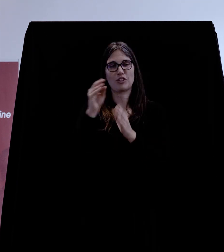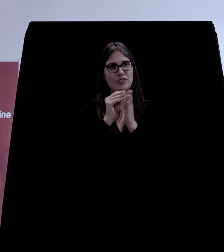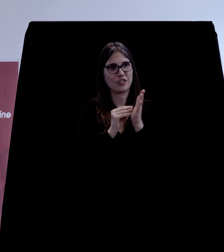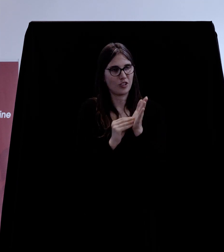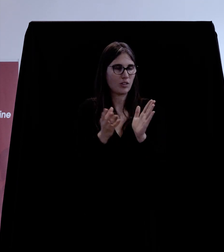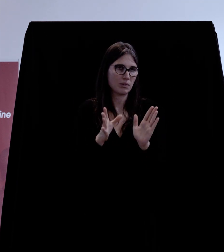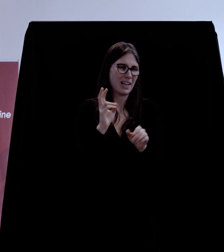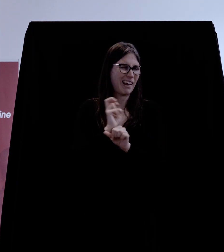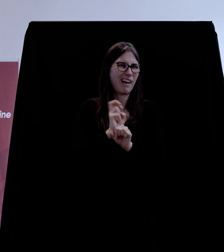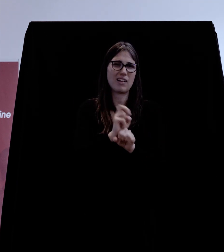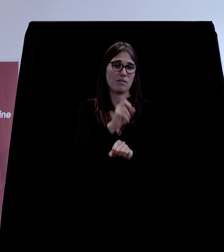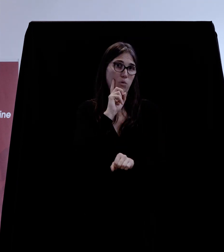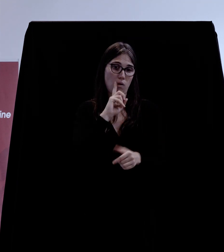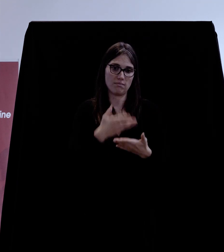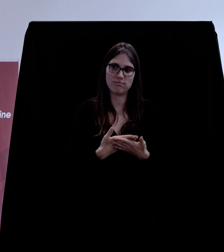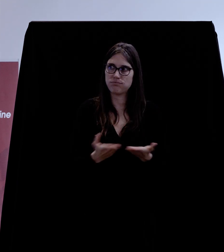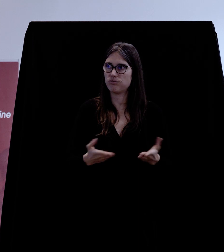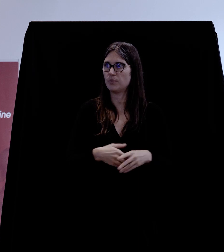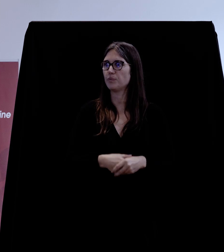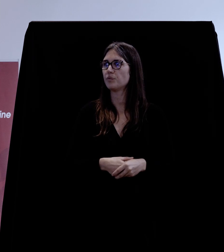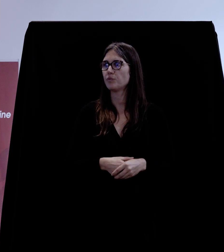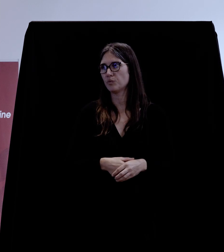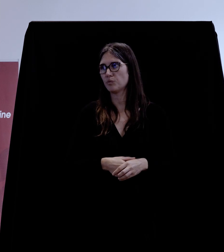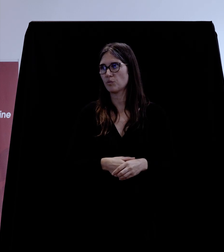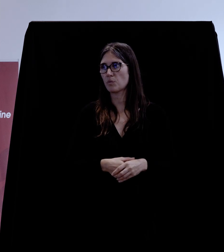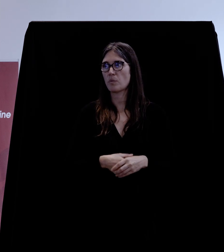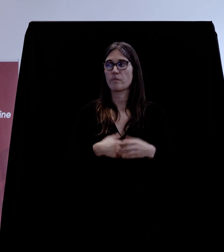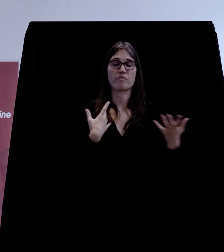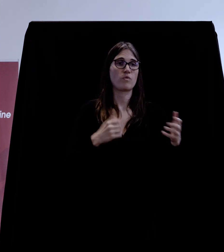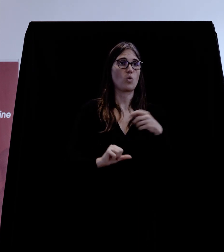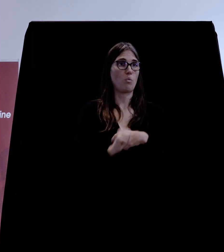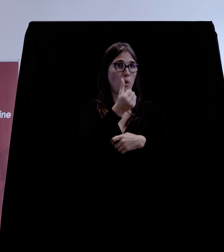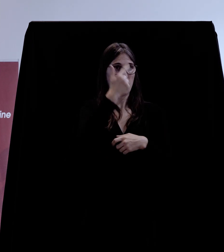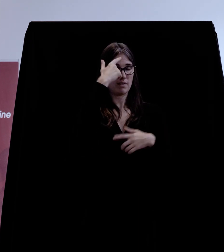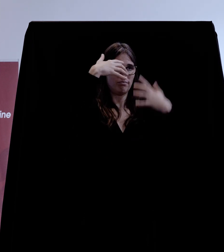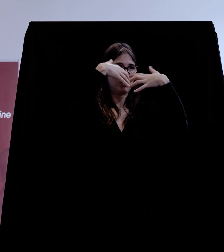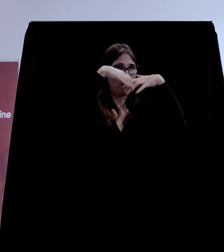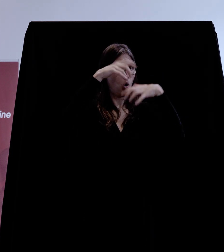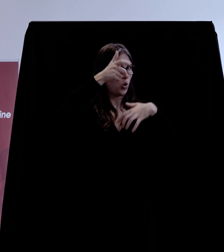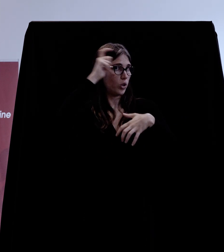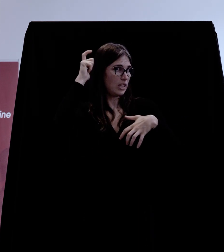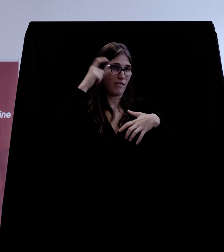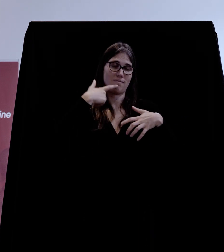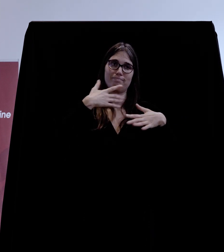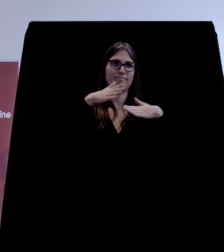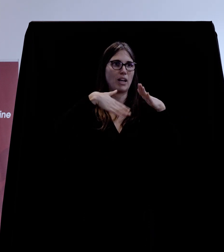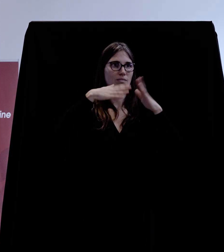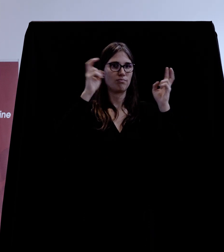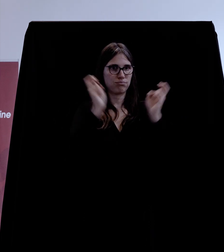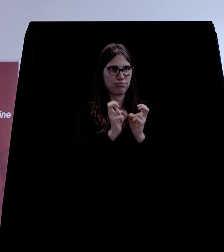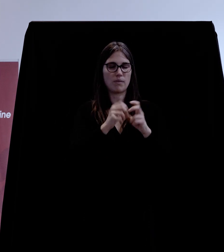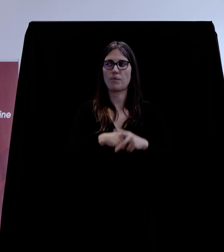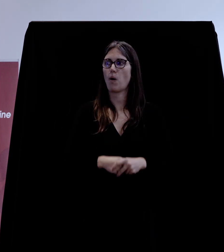So I got low normal cognitive functioning because a lot of behavioral phenotypes start out with cognitive functioning. And I say